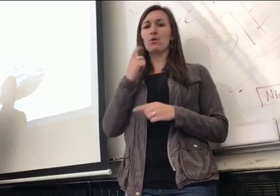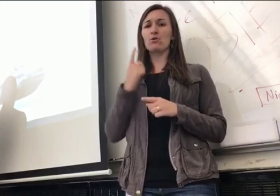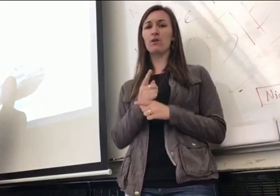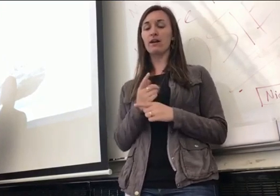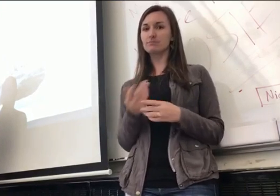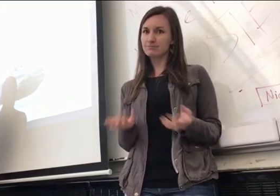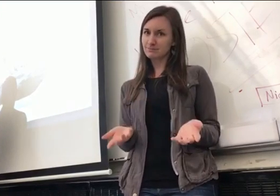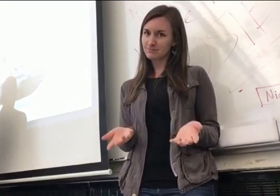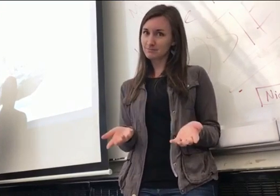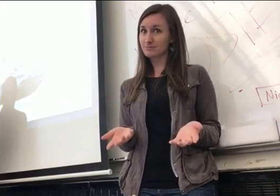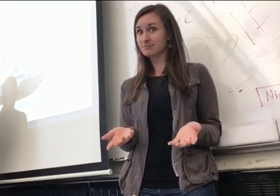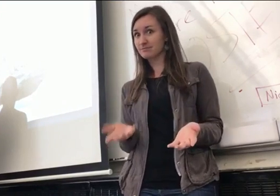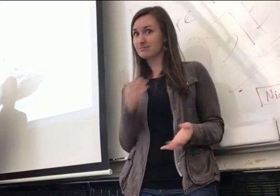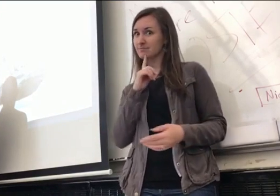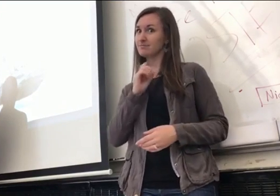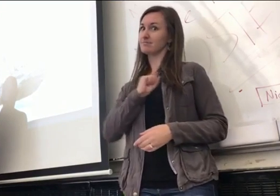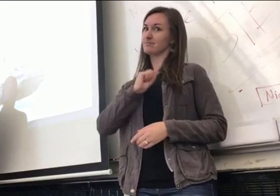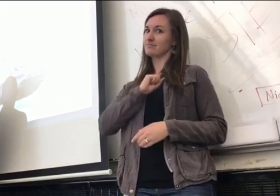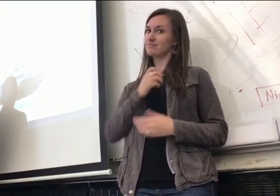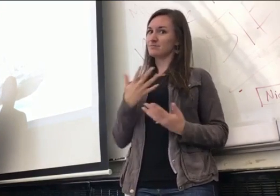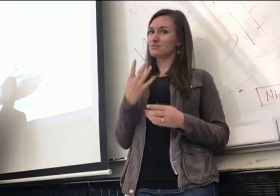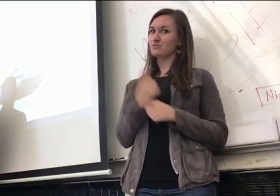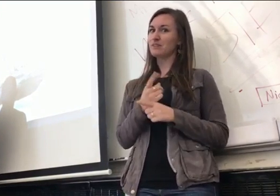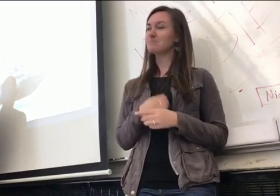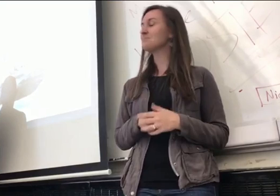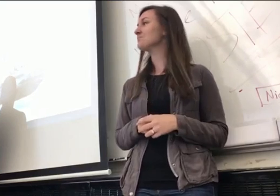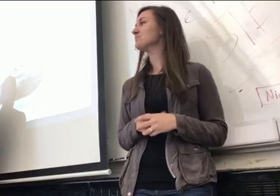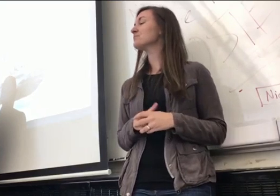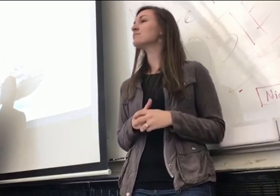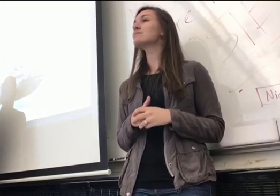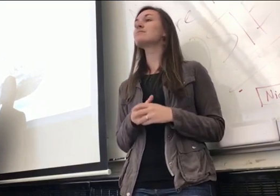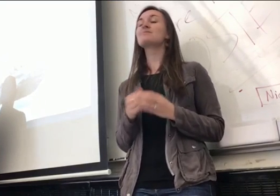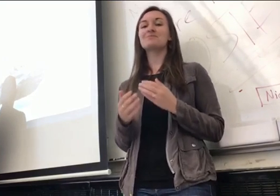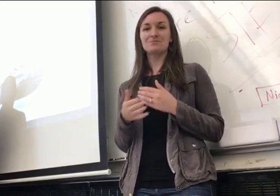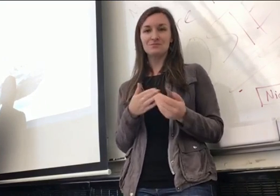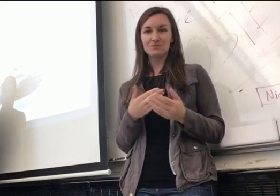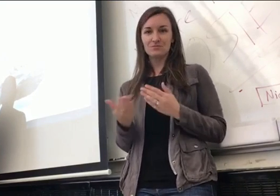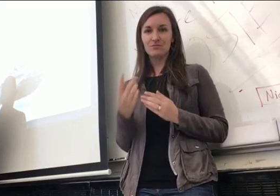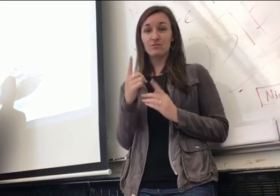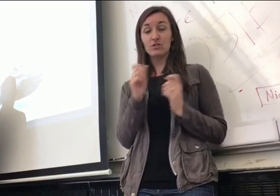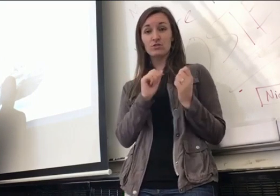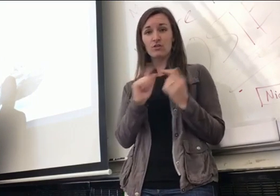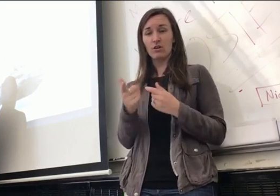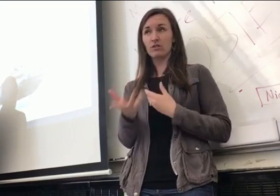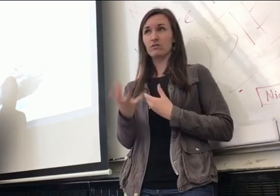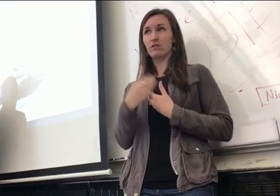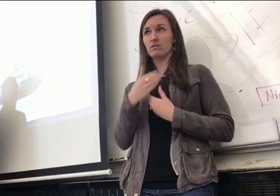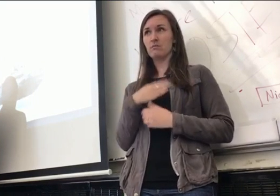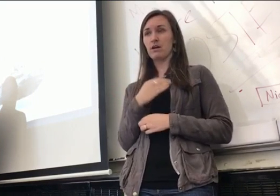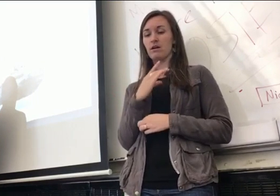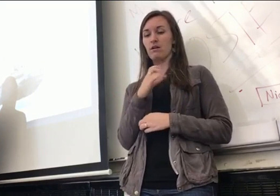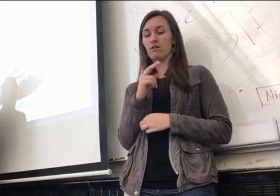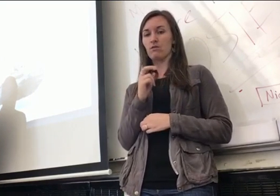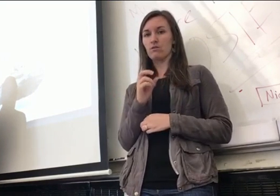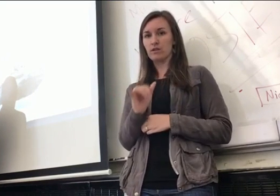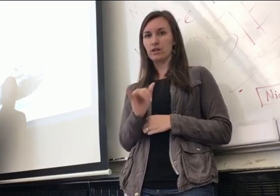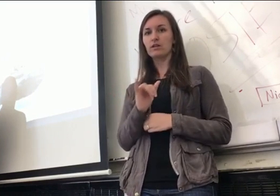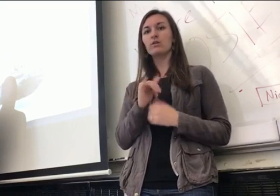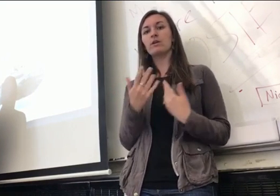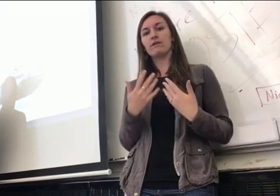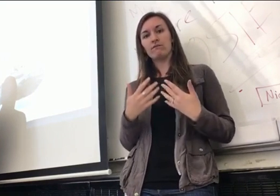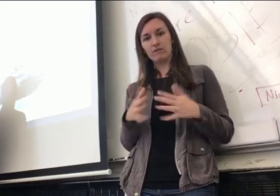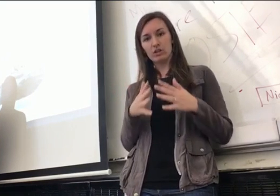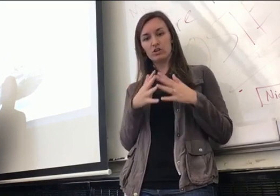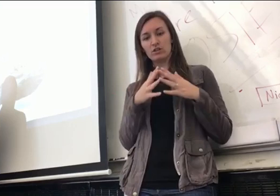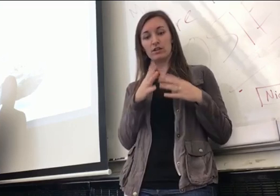Oh, right. That was nice. I like that. Anyway, so you guys are all in my colonists. Now, we just got done with the French and Indian